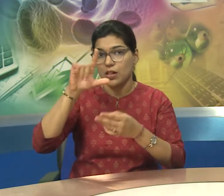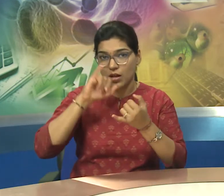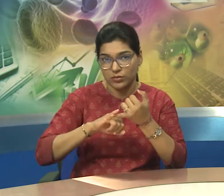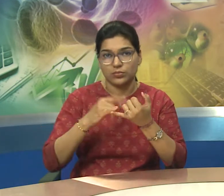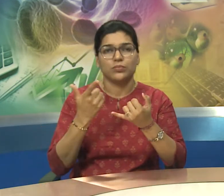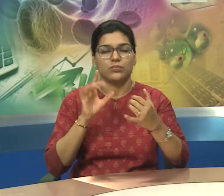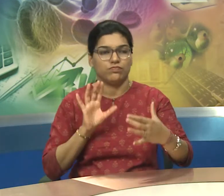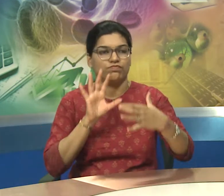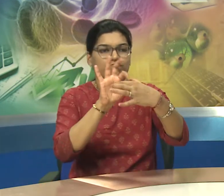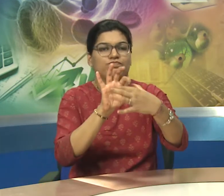Channels